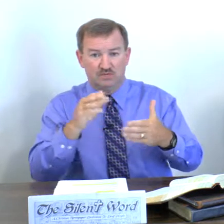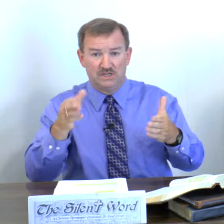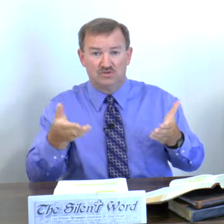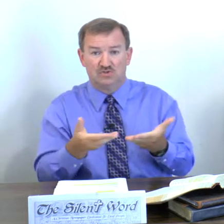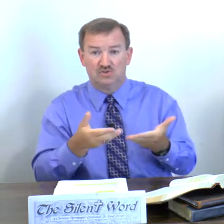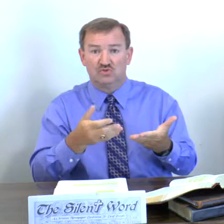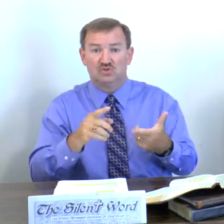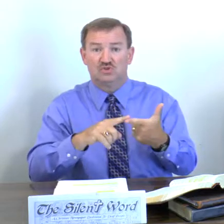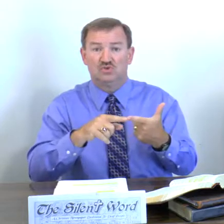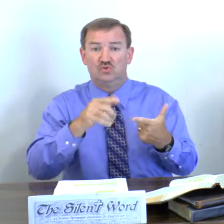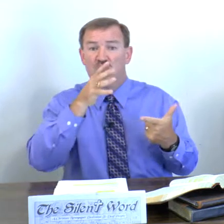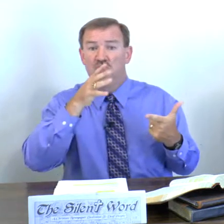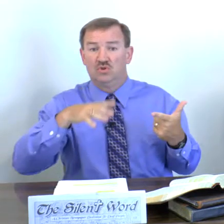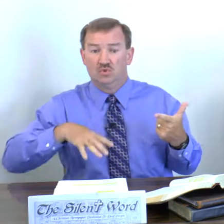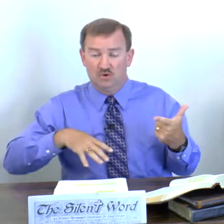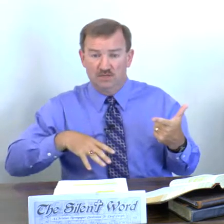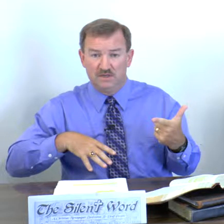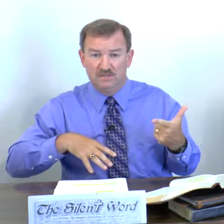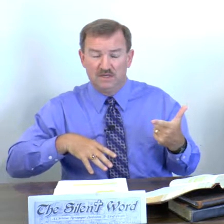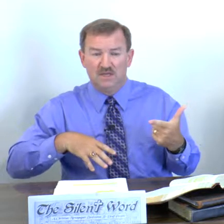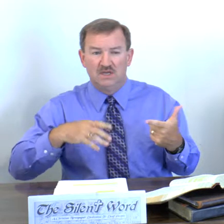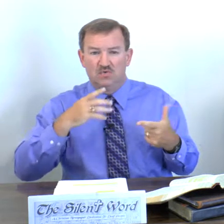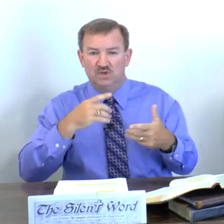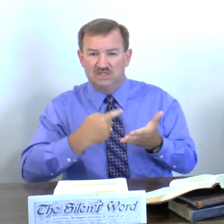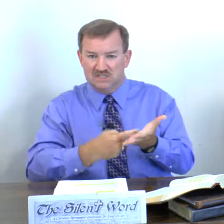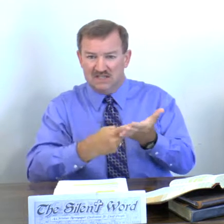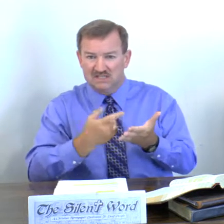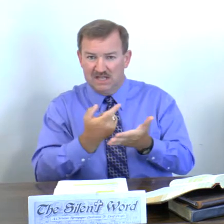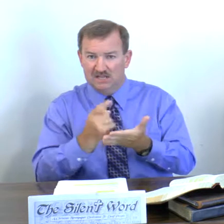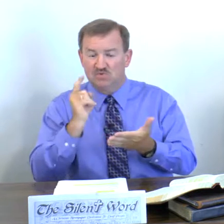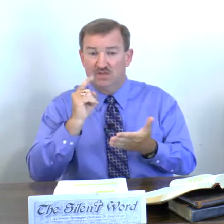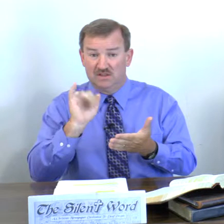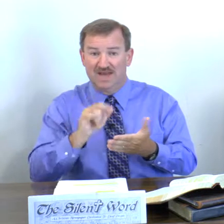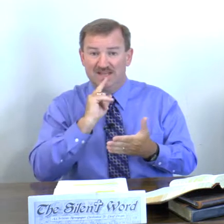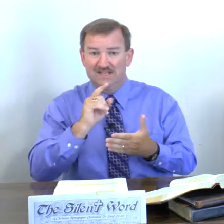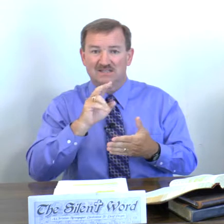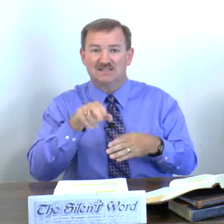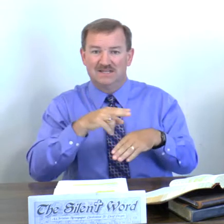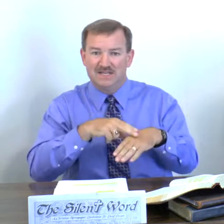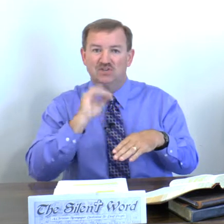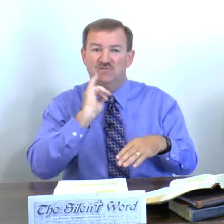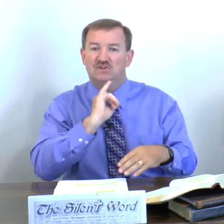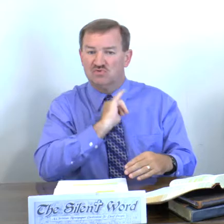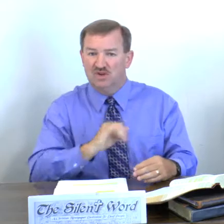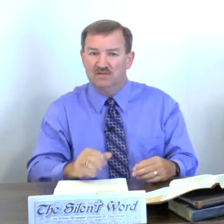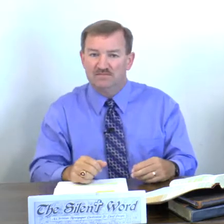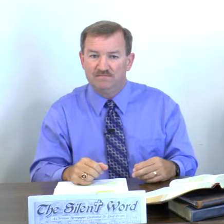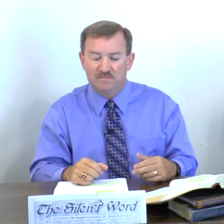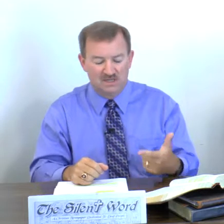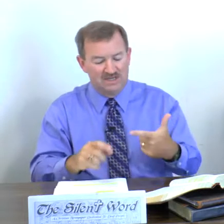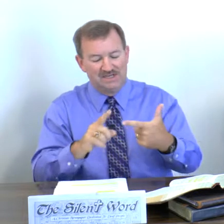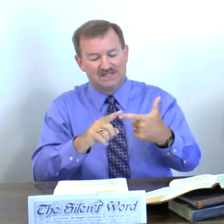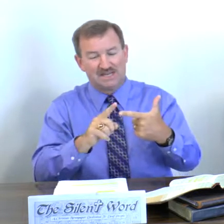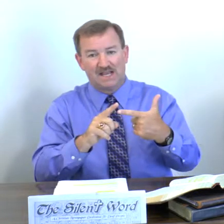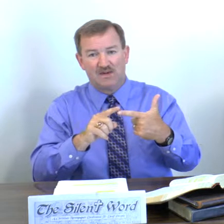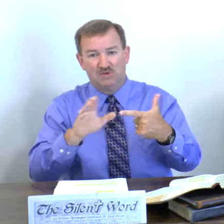were introduced to the woman. We discussed last week that is the nation of Israel. Second, we